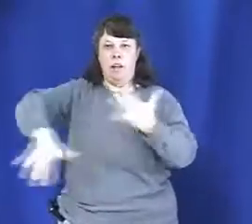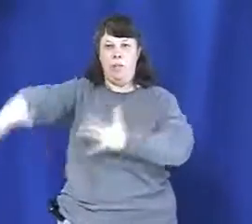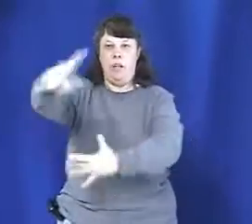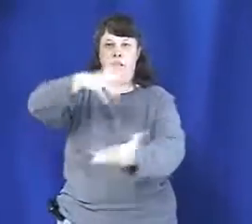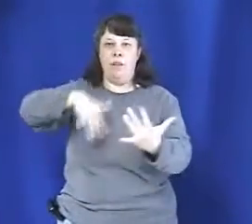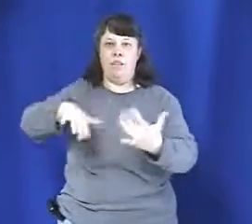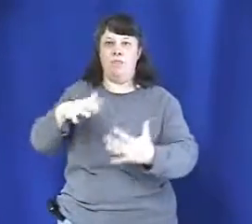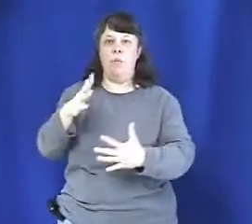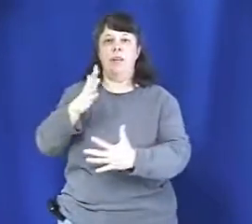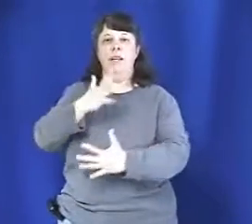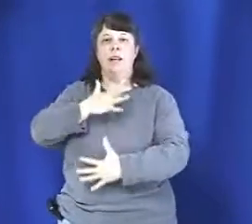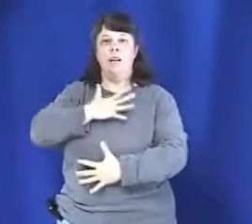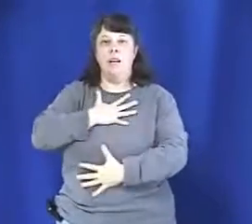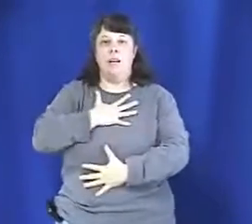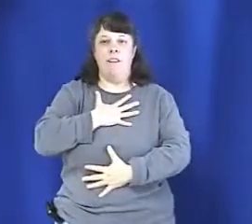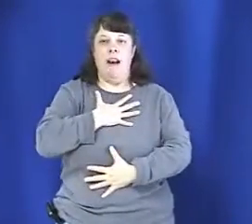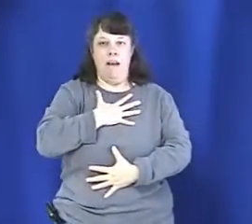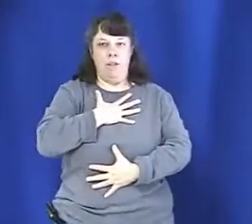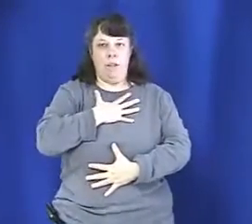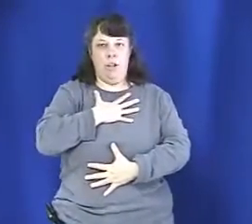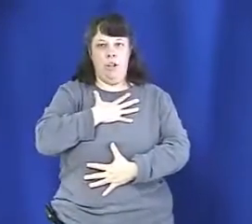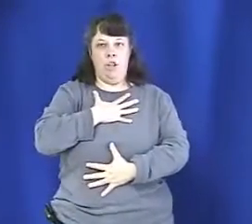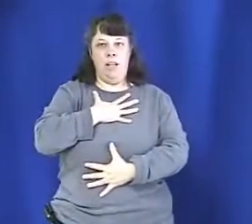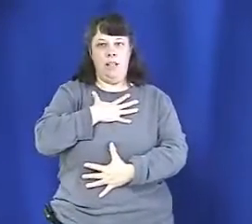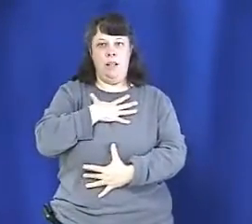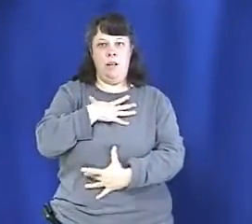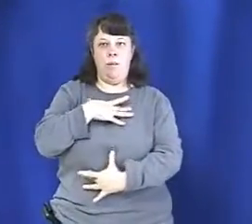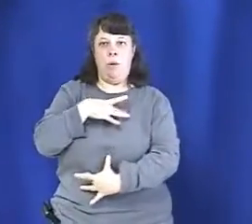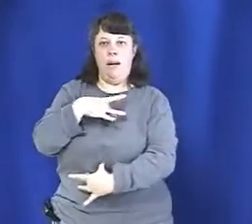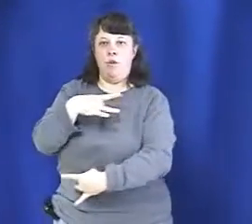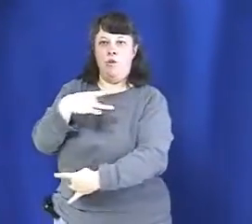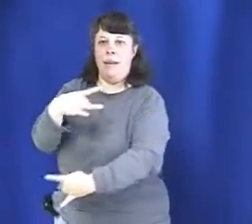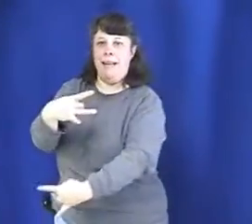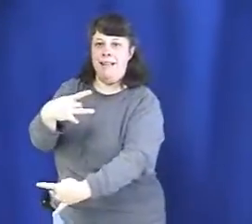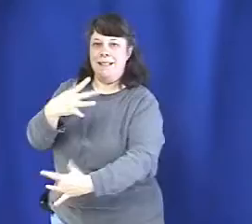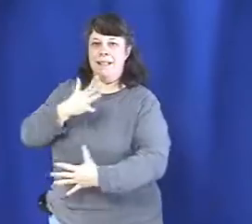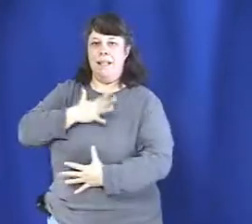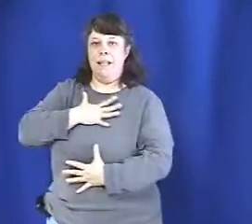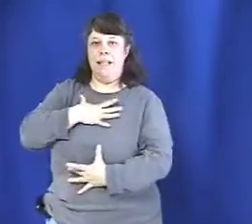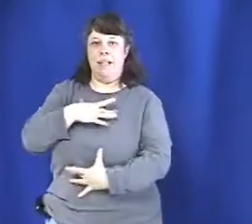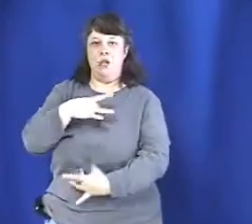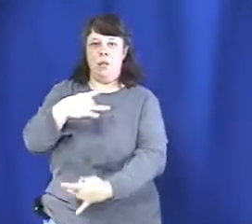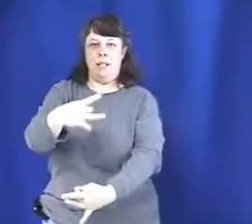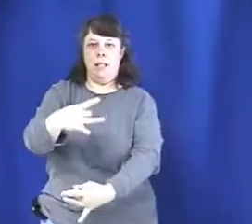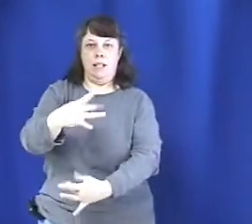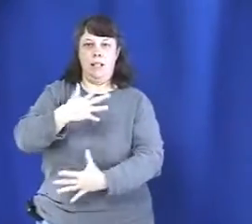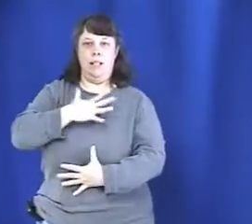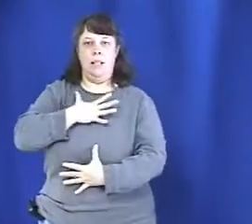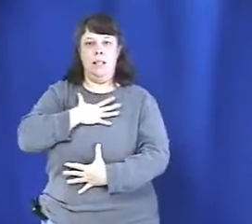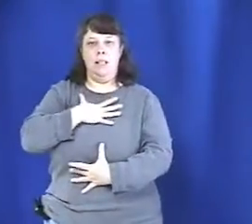they're pretty evenly distributed. 5s on the chest, pull out to 8s. Interesting.